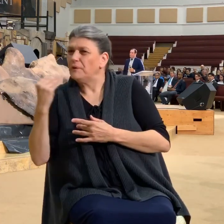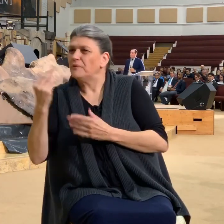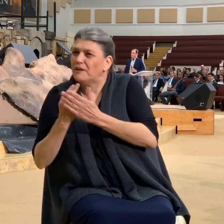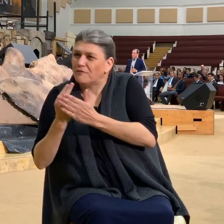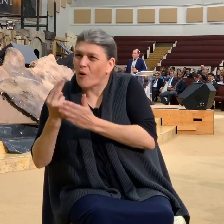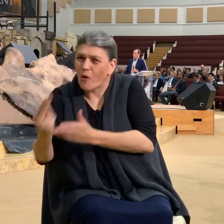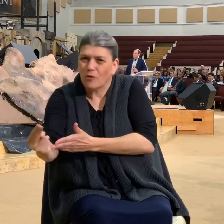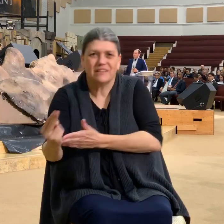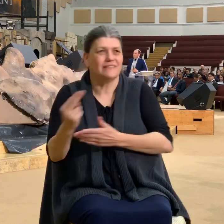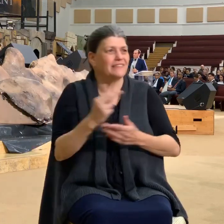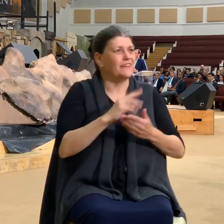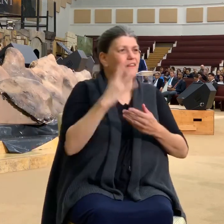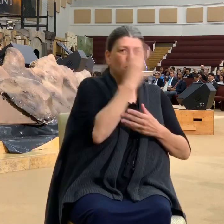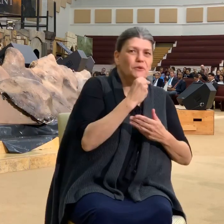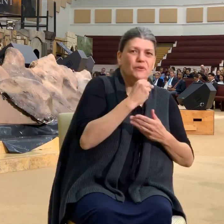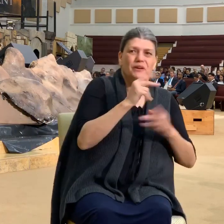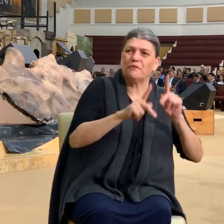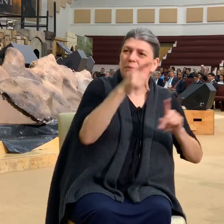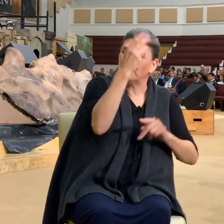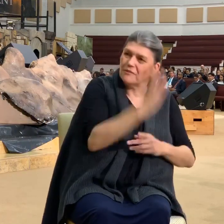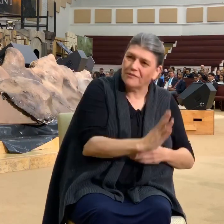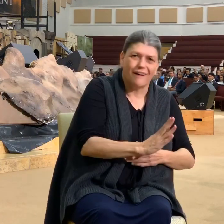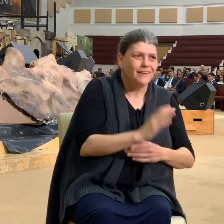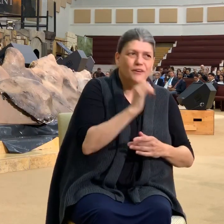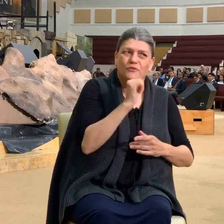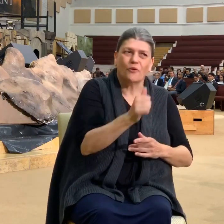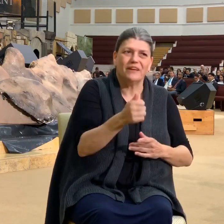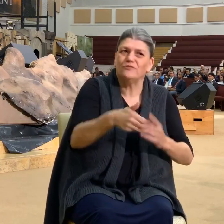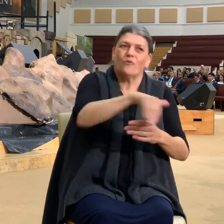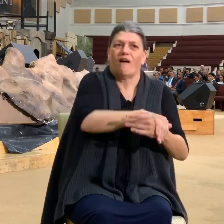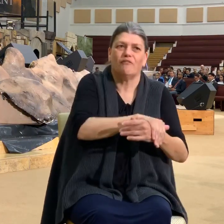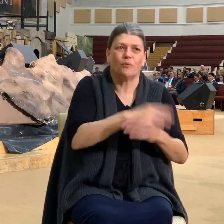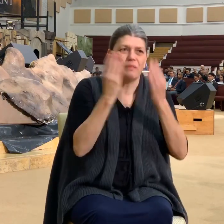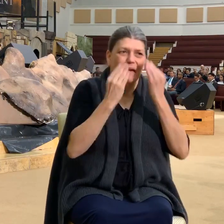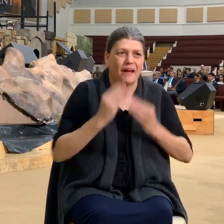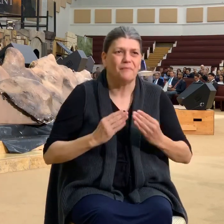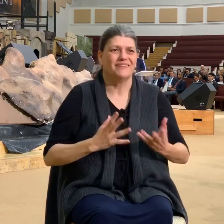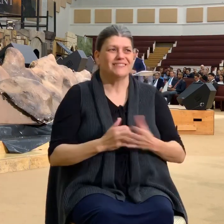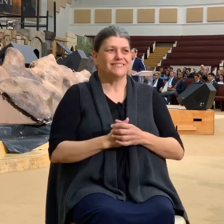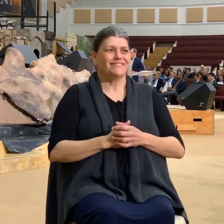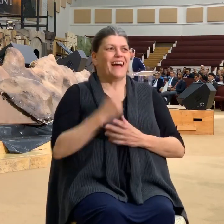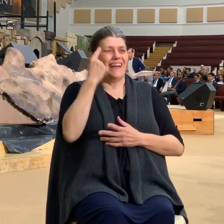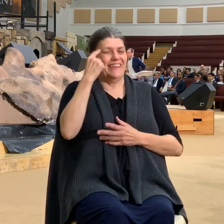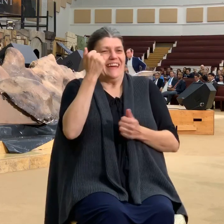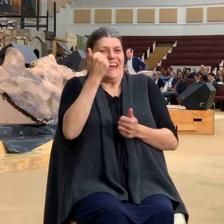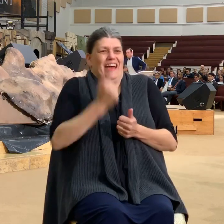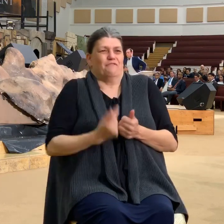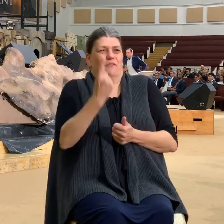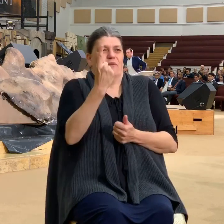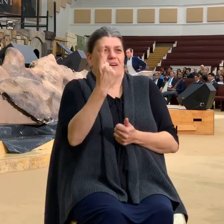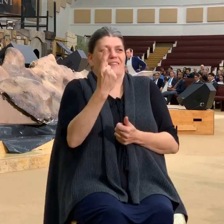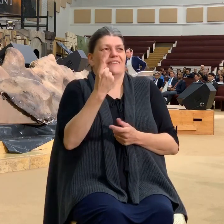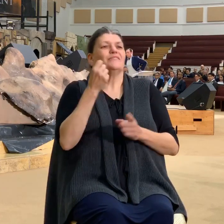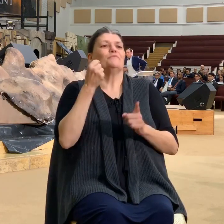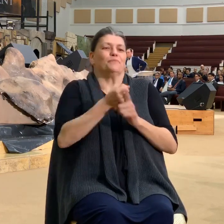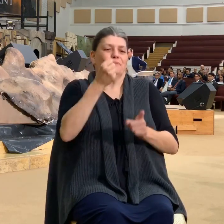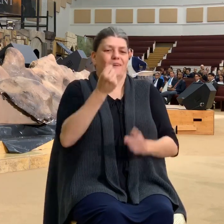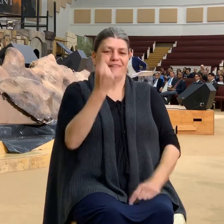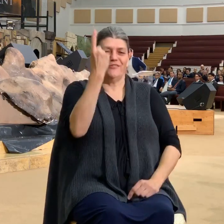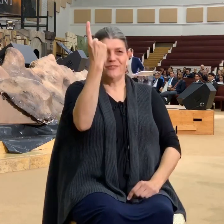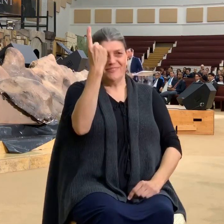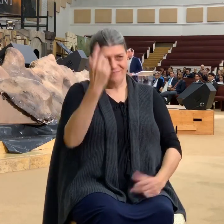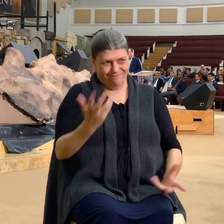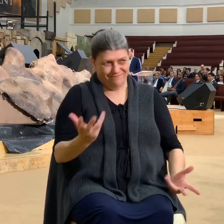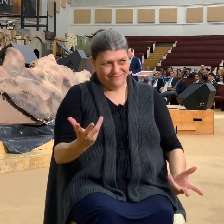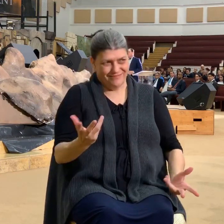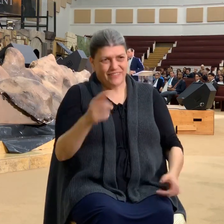the people of God. And I think everybody got the understanding and the idea that you